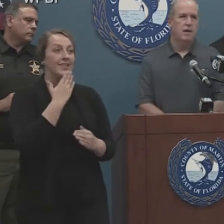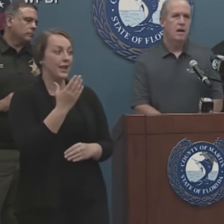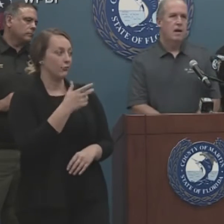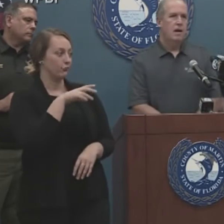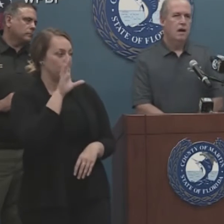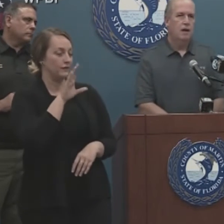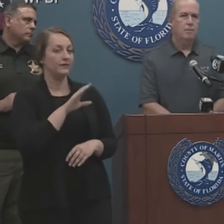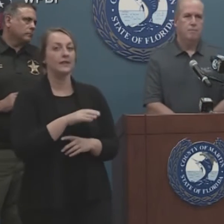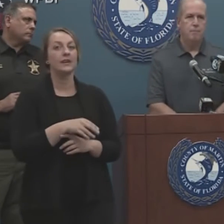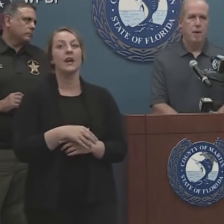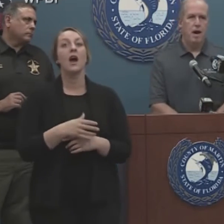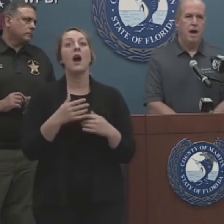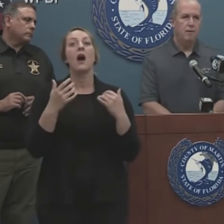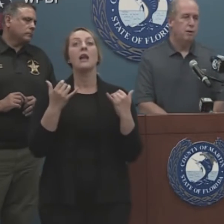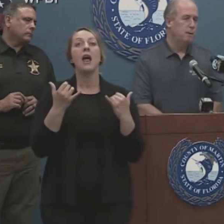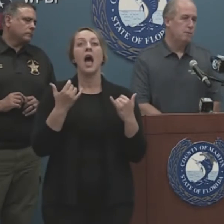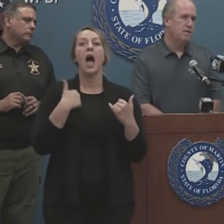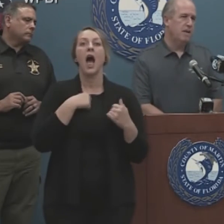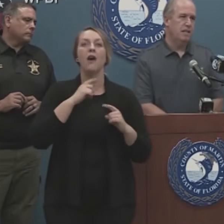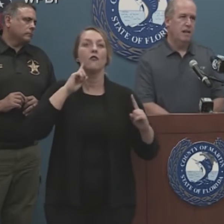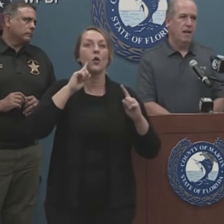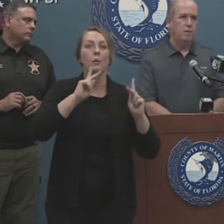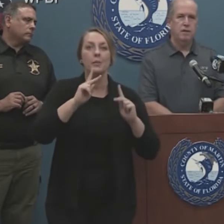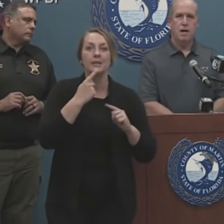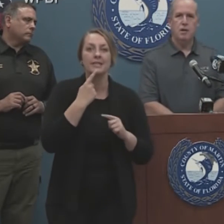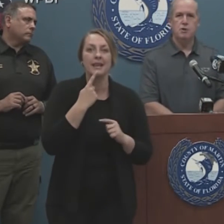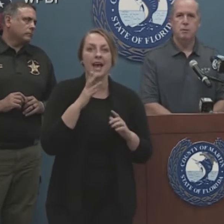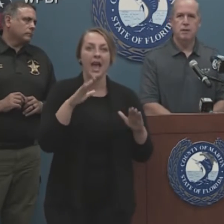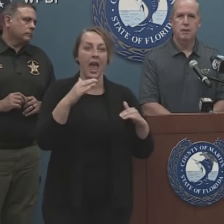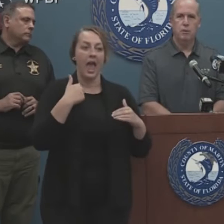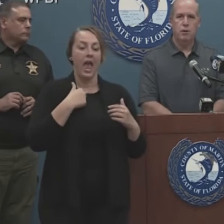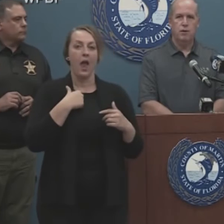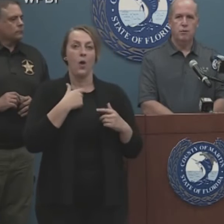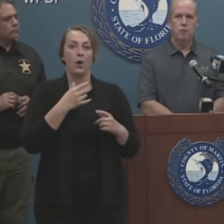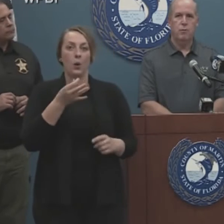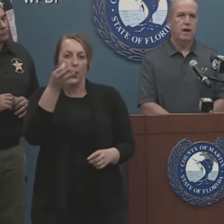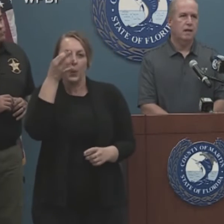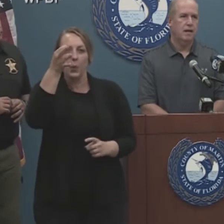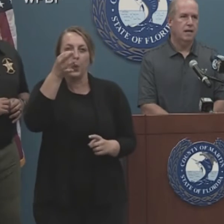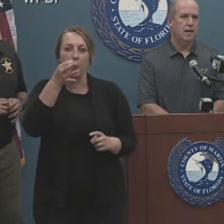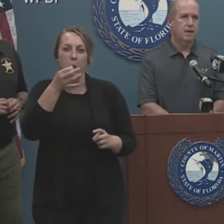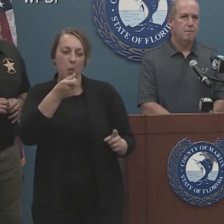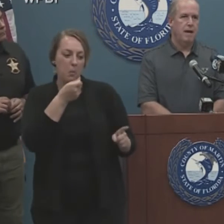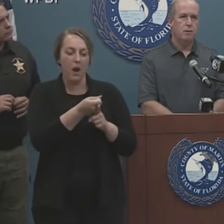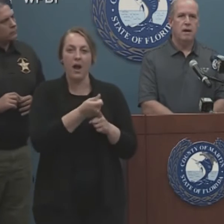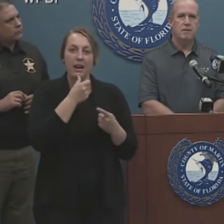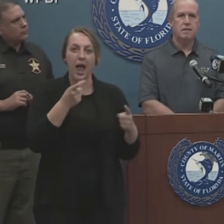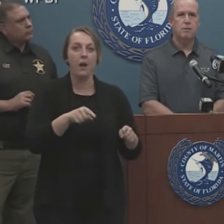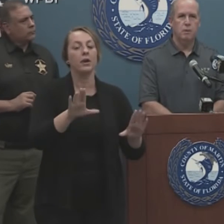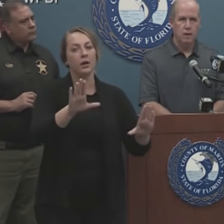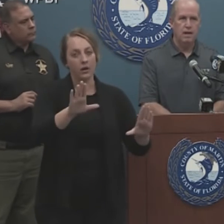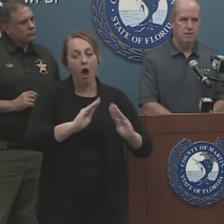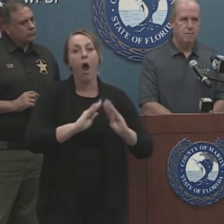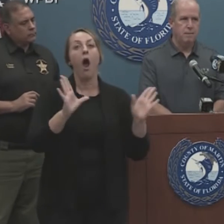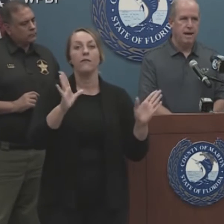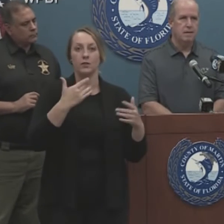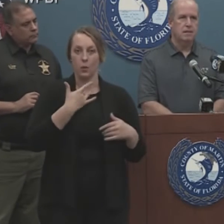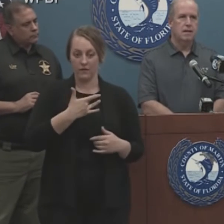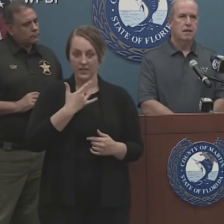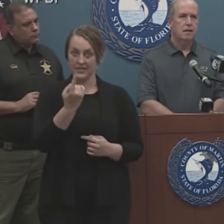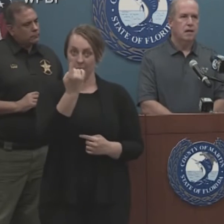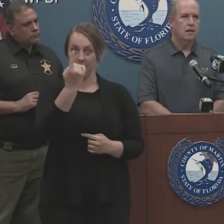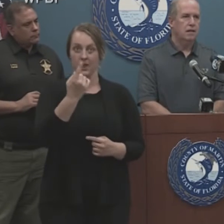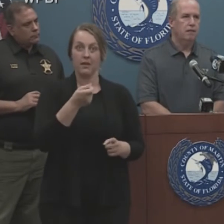Chief. I've heard people saying that, hey, we dodged a bullet or we're not going to get any impact. Well, obviously we will have an